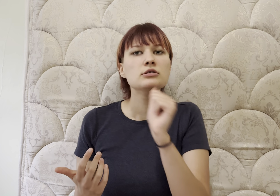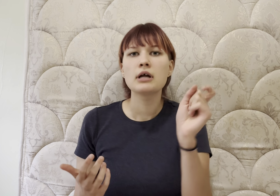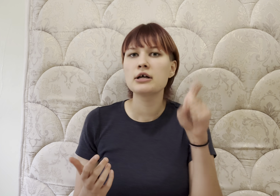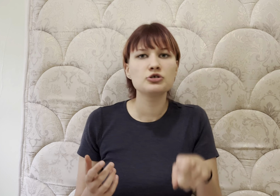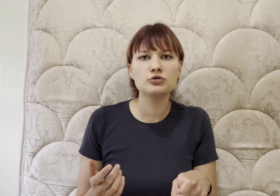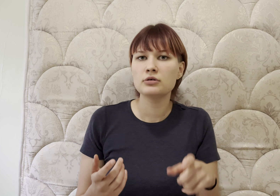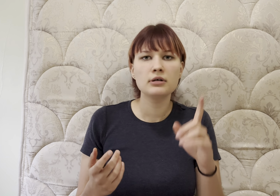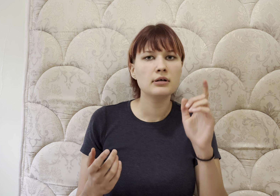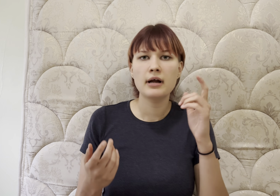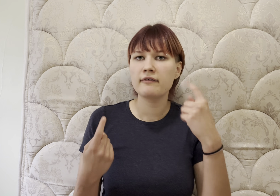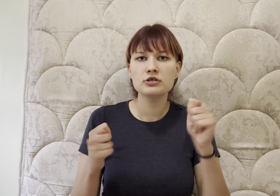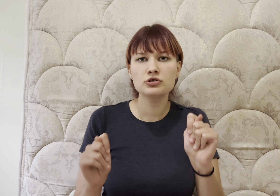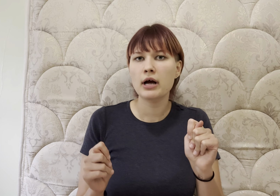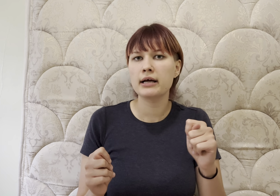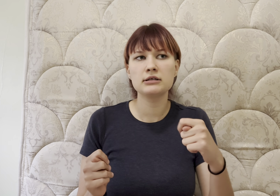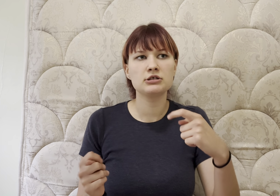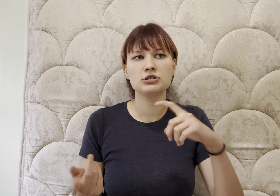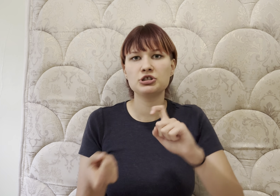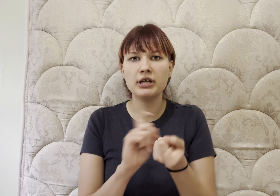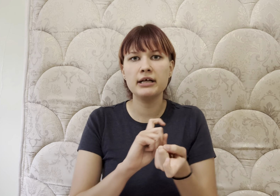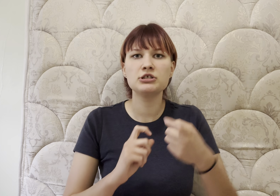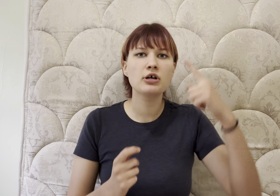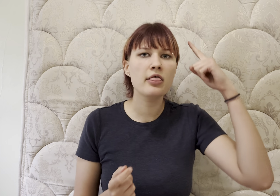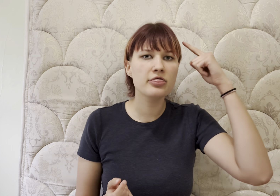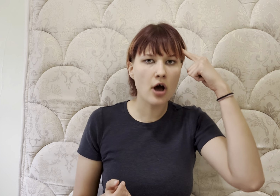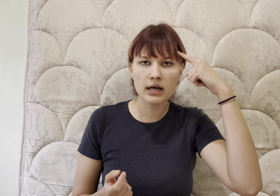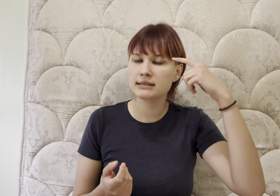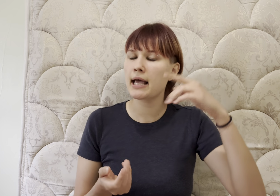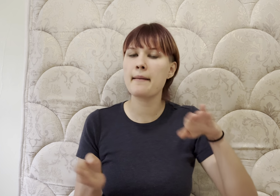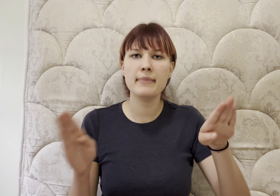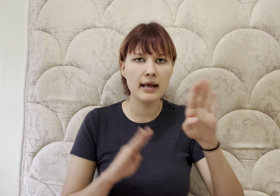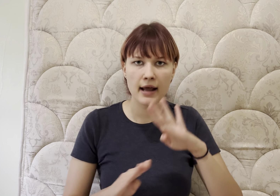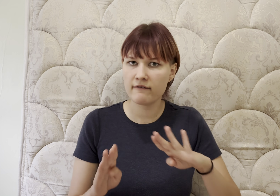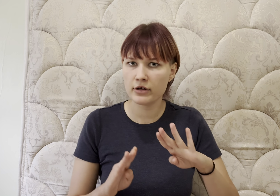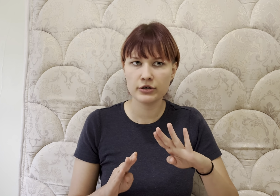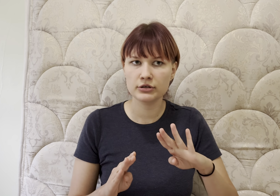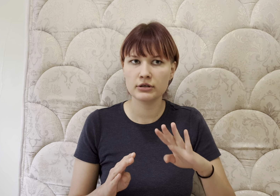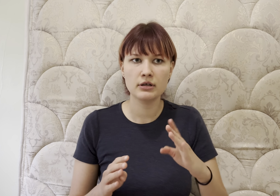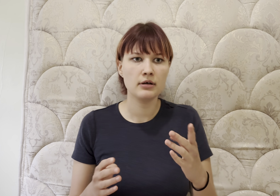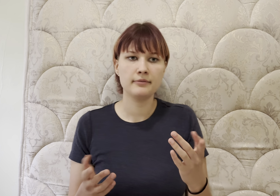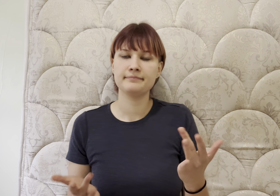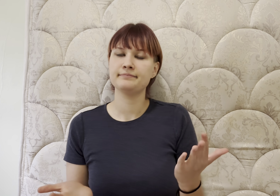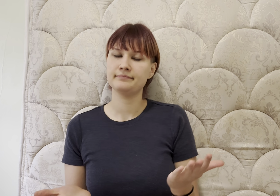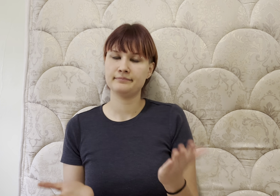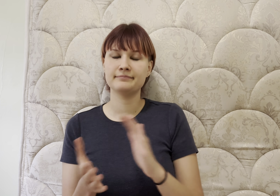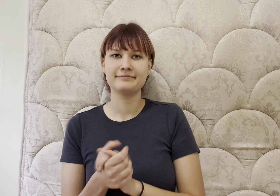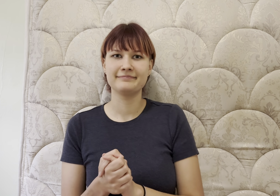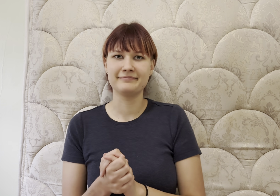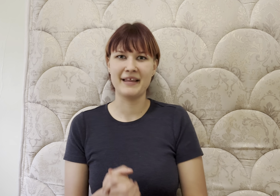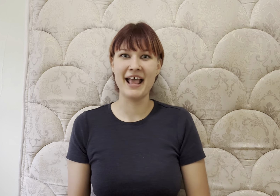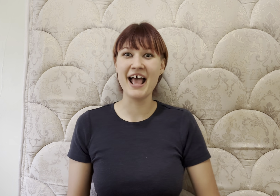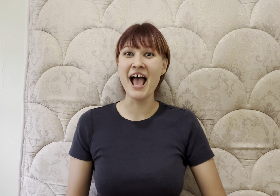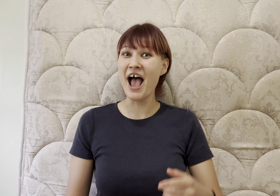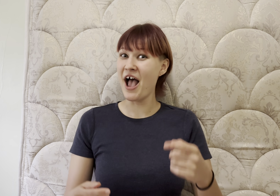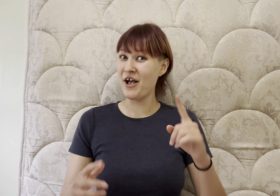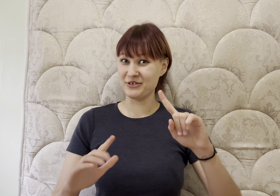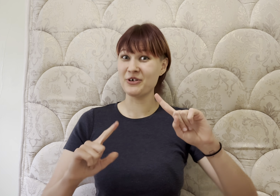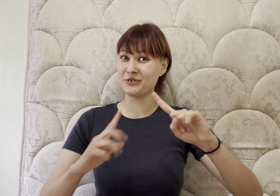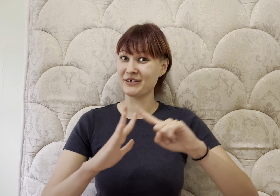fact. Okay, let's start with Freud, because all psychotherapy starts with Freud. It was the first type of talk therapy,